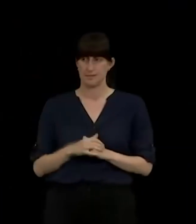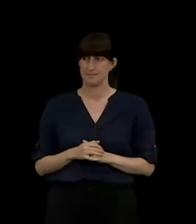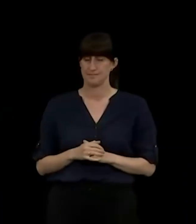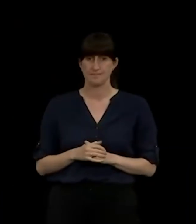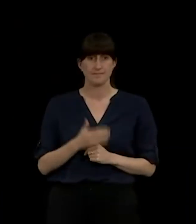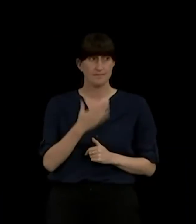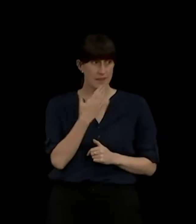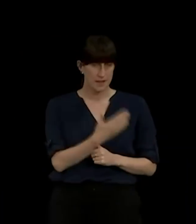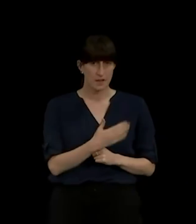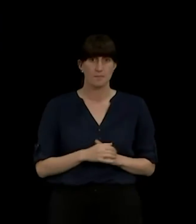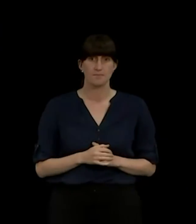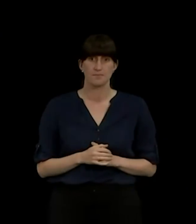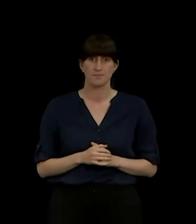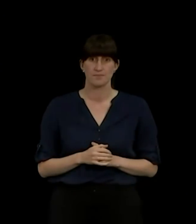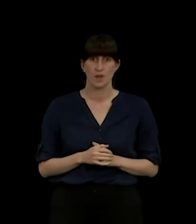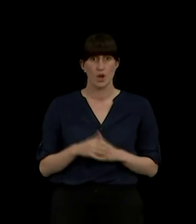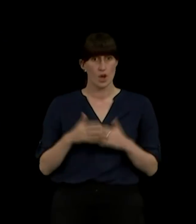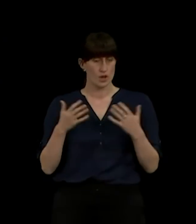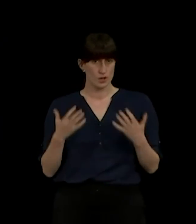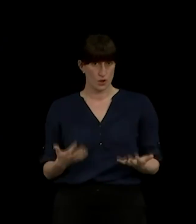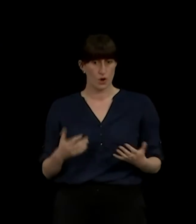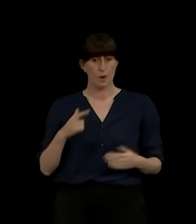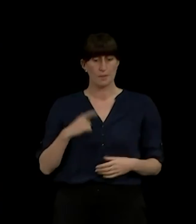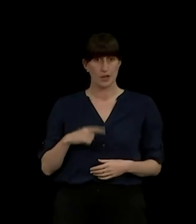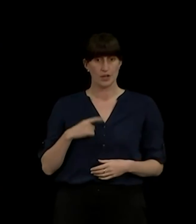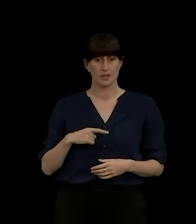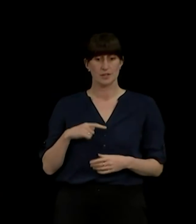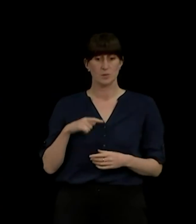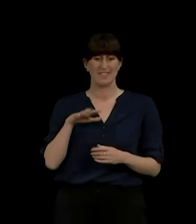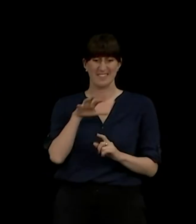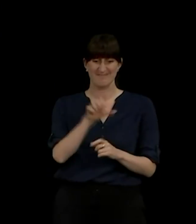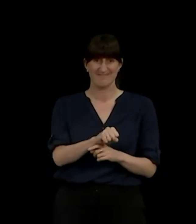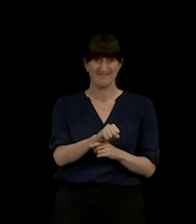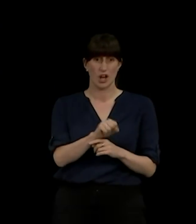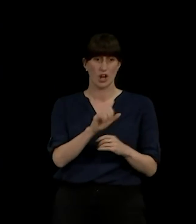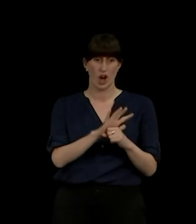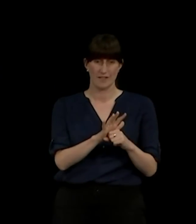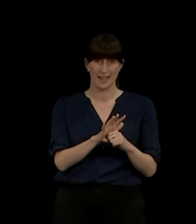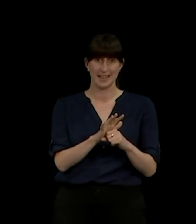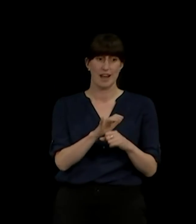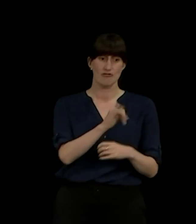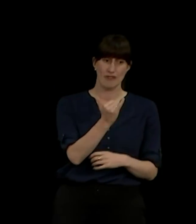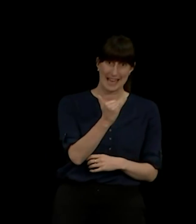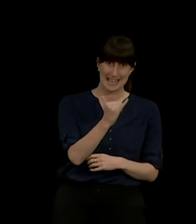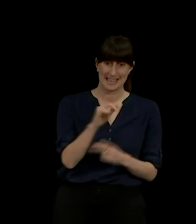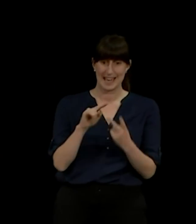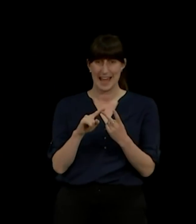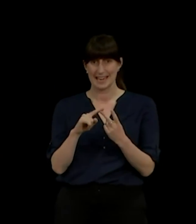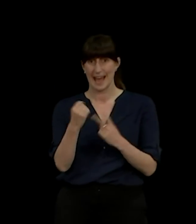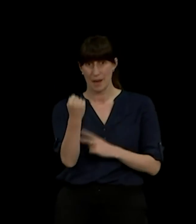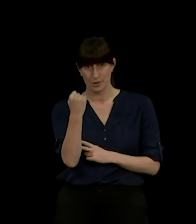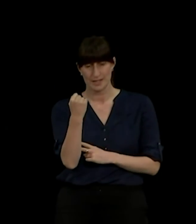In light of the positive case detected in both Raglan and Hamilton, ministers have